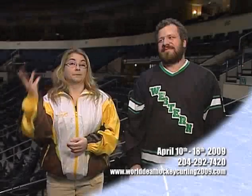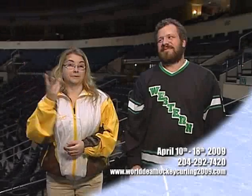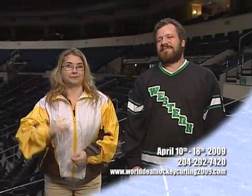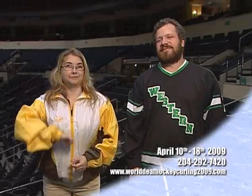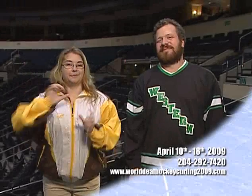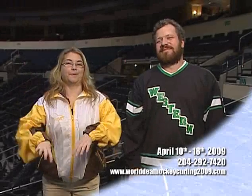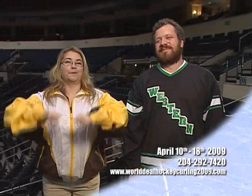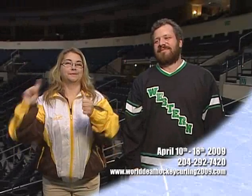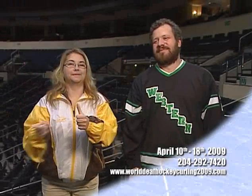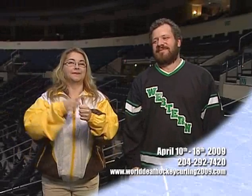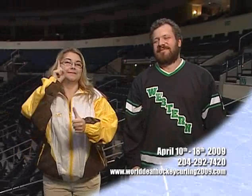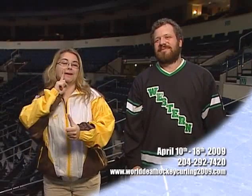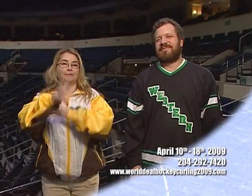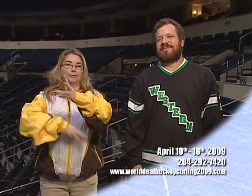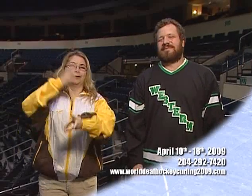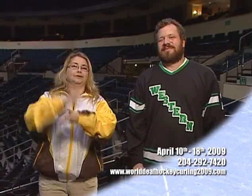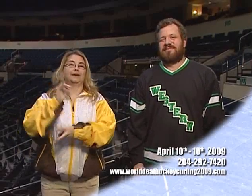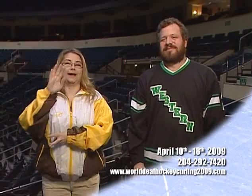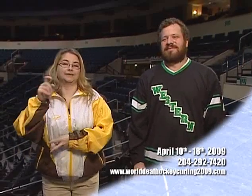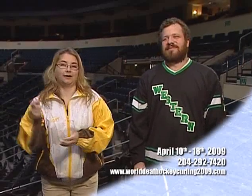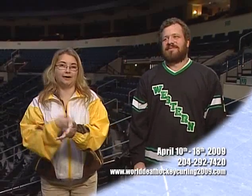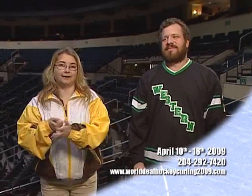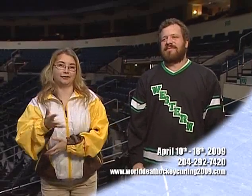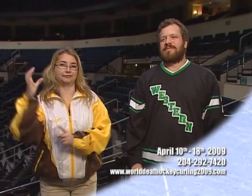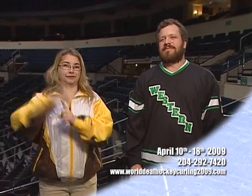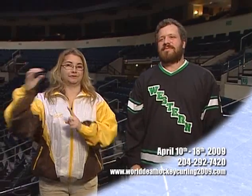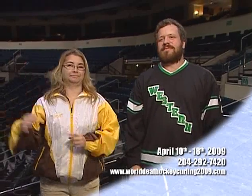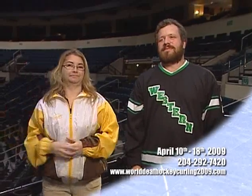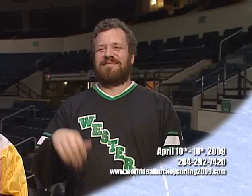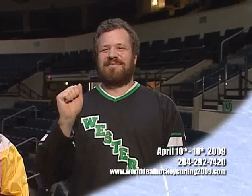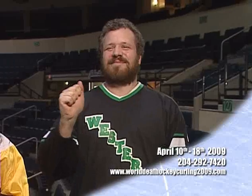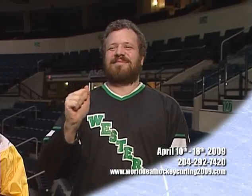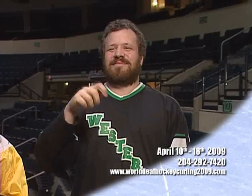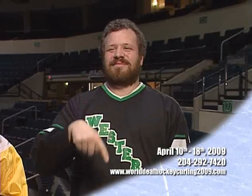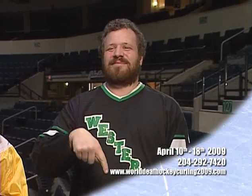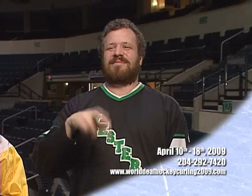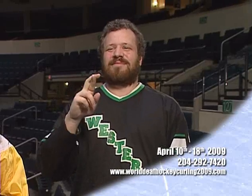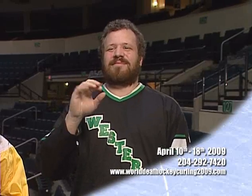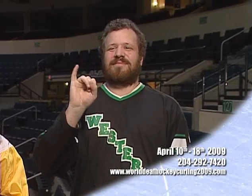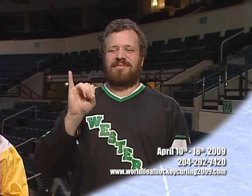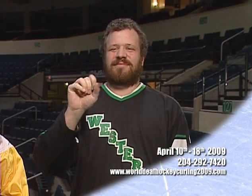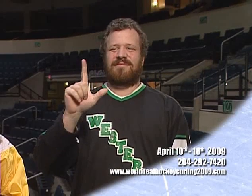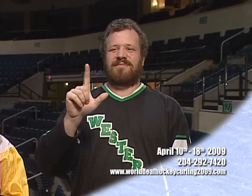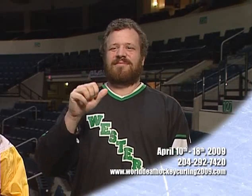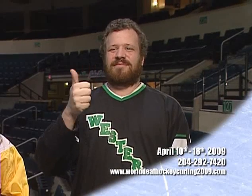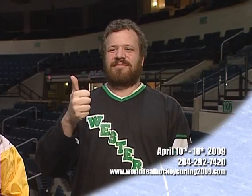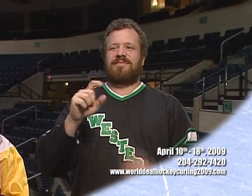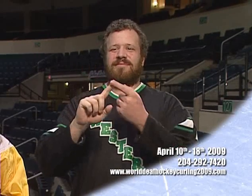Winnipeg is very proud to be hosting the inaugural World Deaf Ice Hockey and Curling Championships, April 10th to the 18th. Get involved and be a part of this inspirational